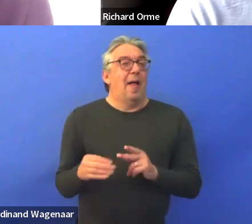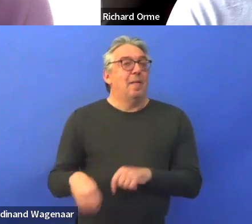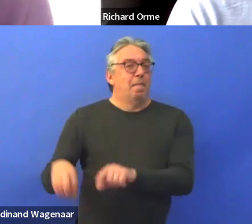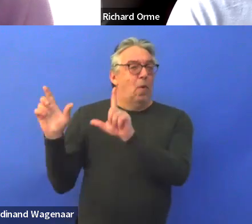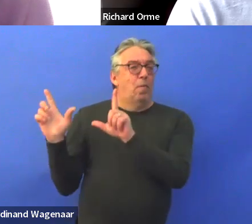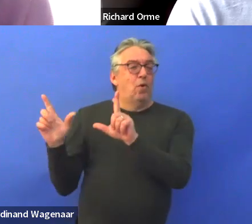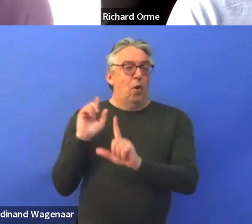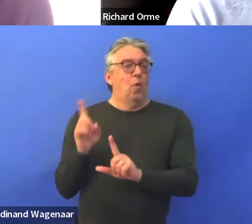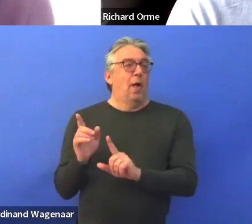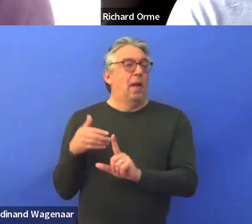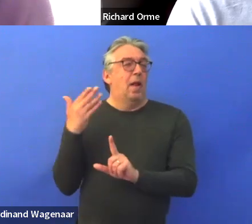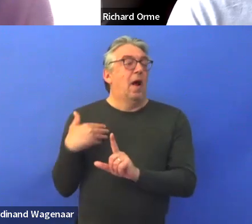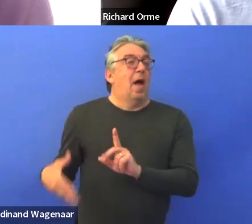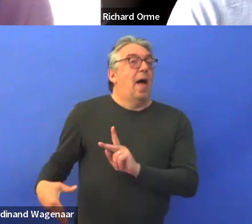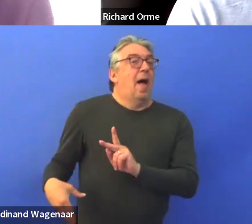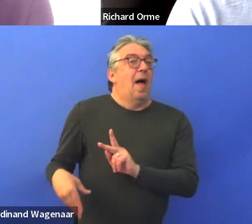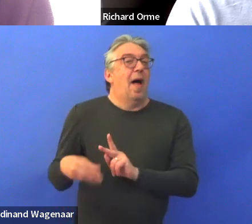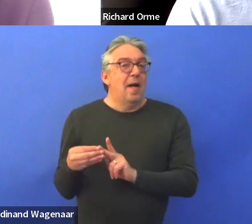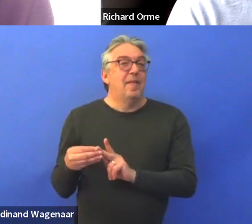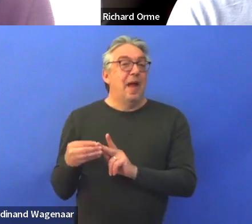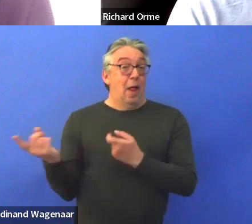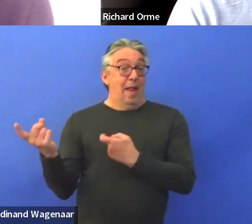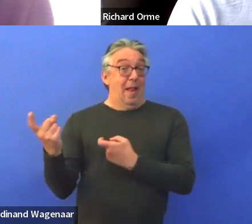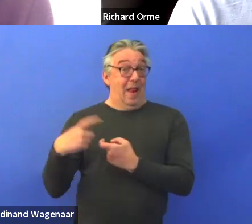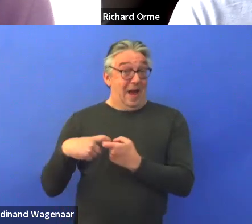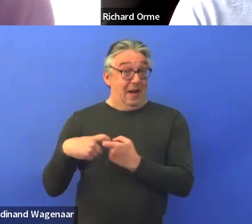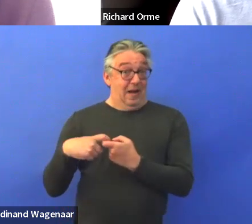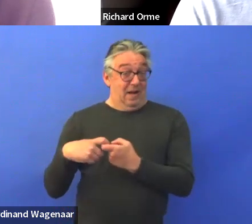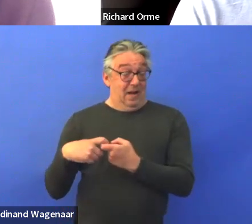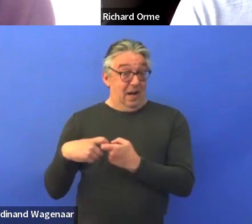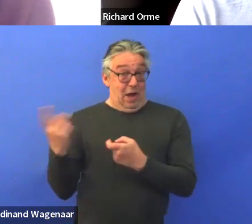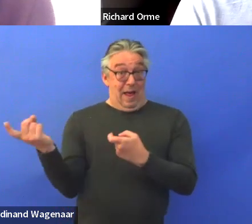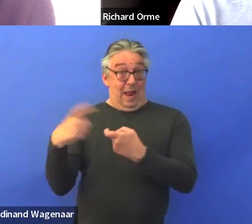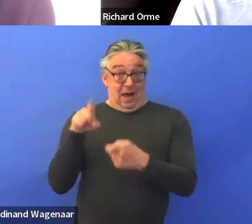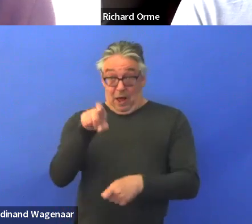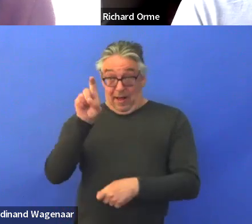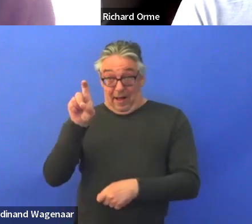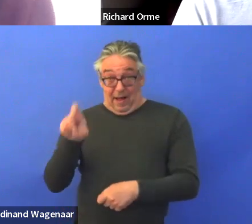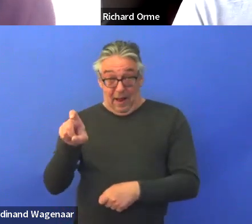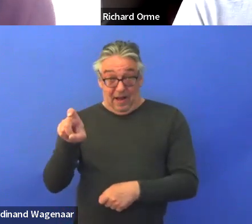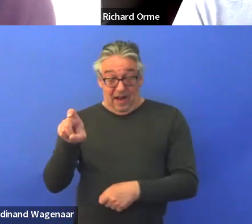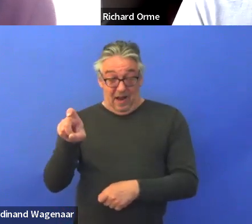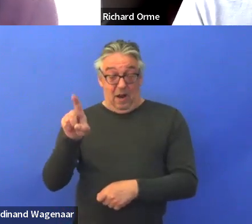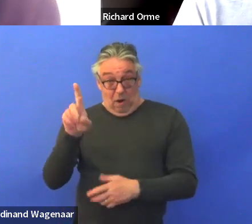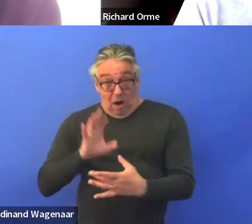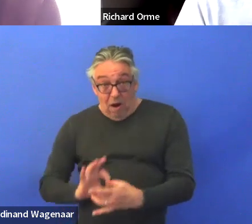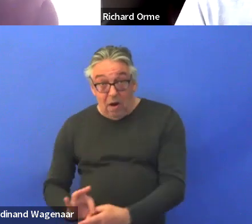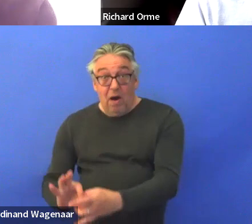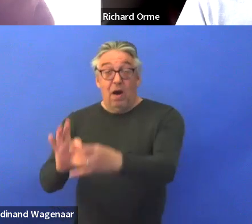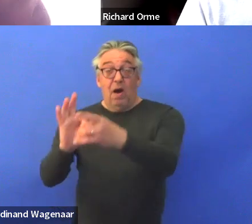towards a knowledge base which explains in detail how to address some of these more technical